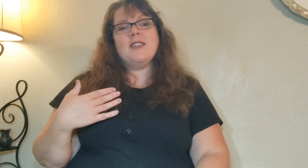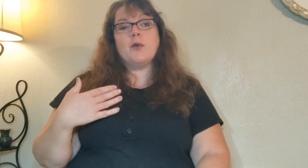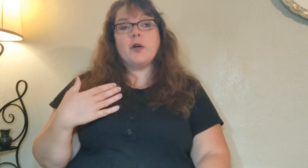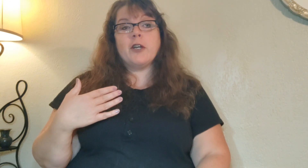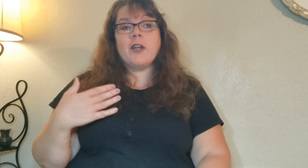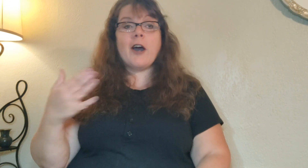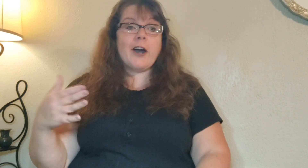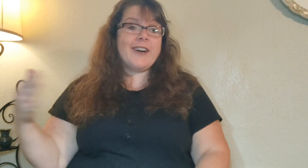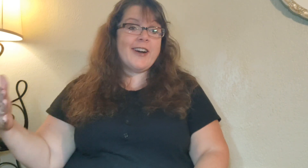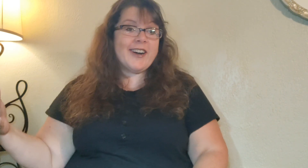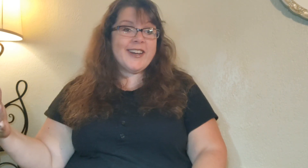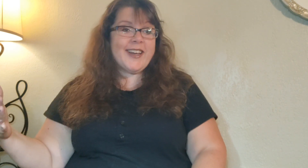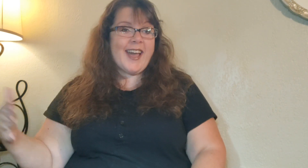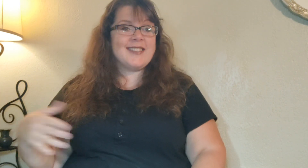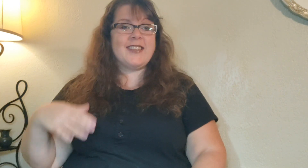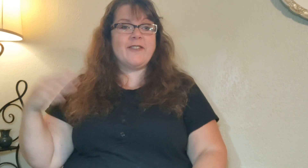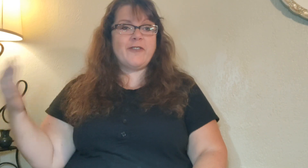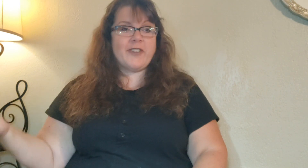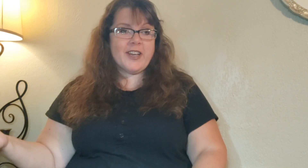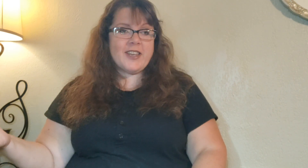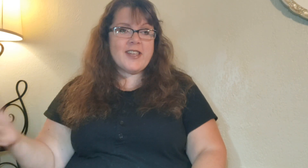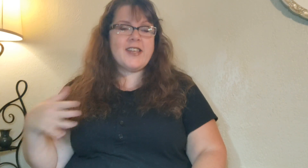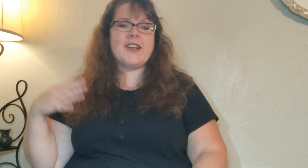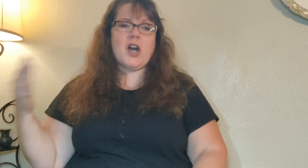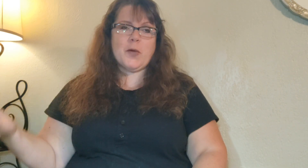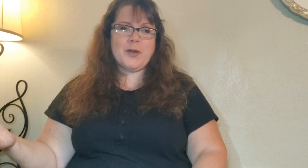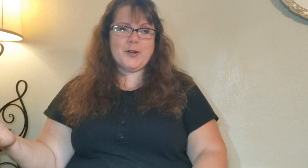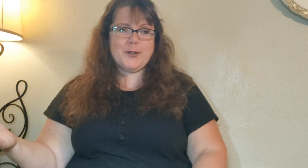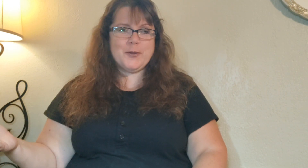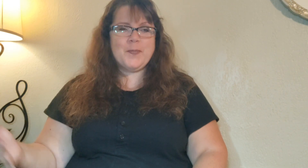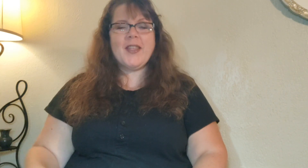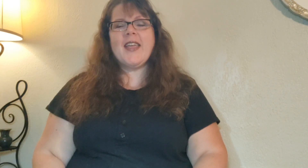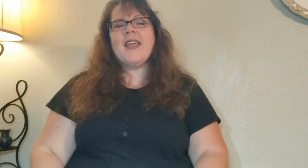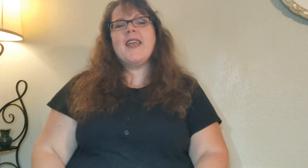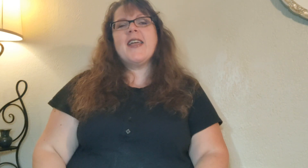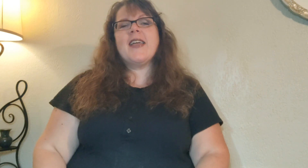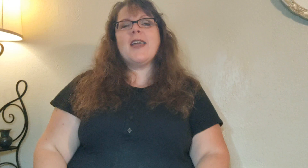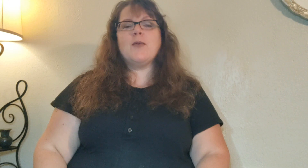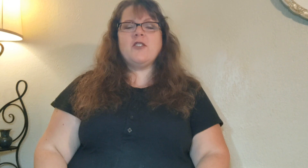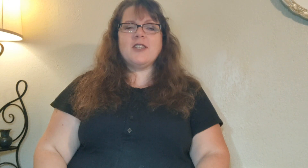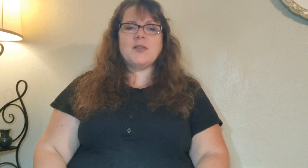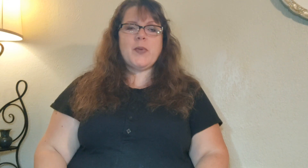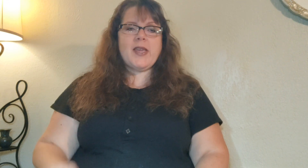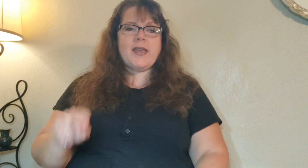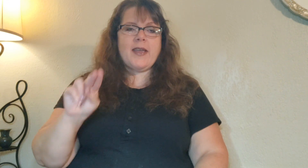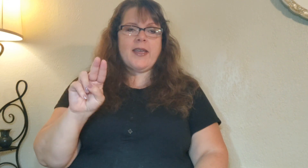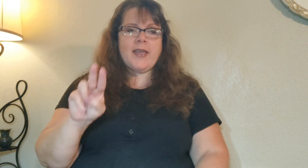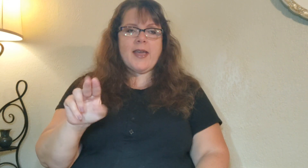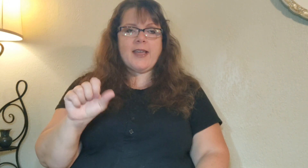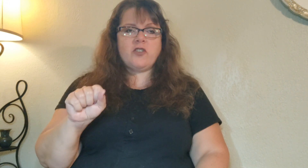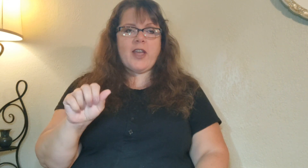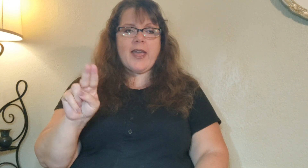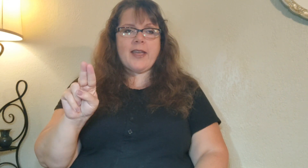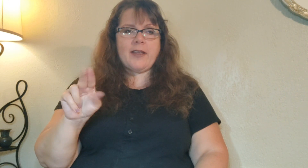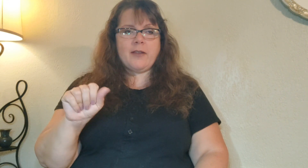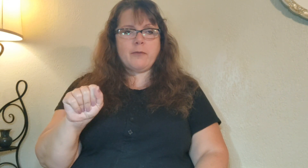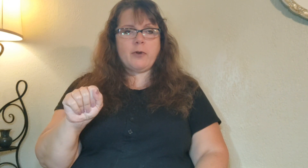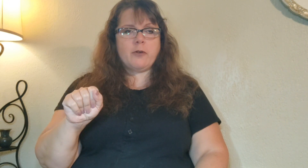the word ha-ha, as in funny, comical, it would just be H-A real